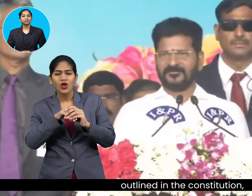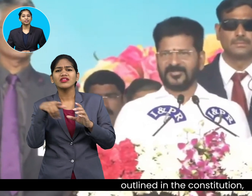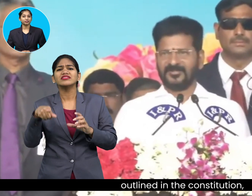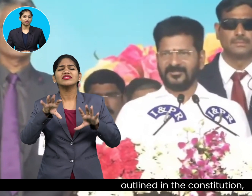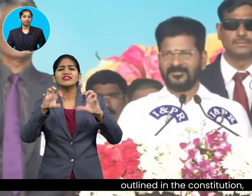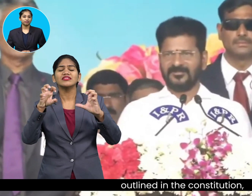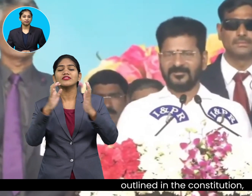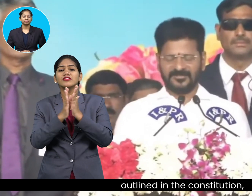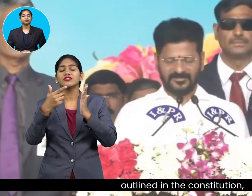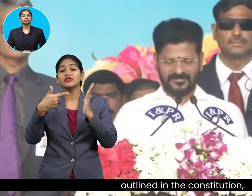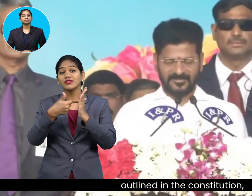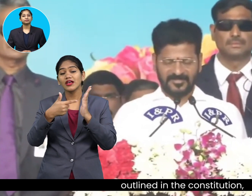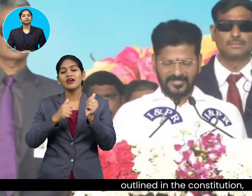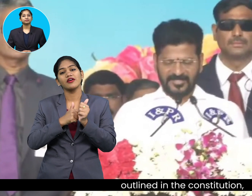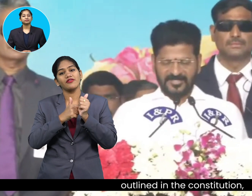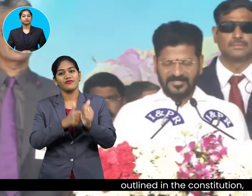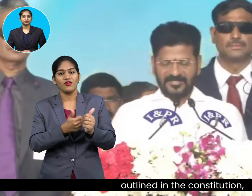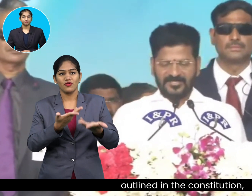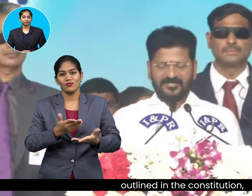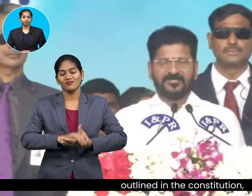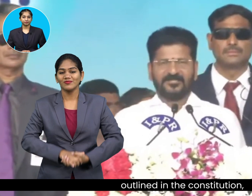the Constitution,